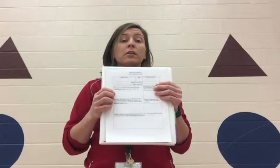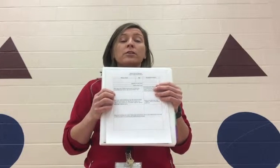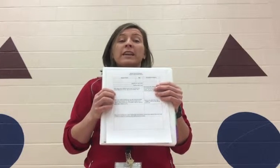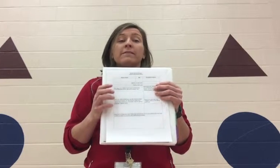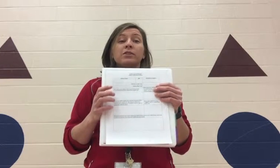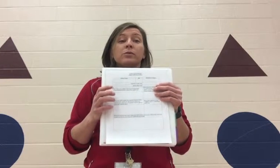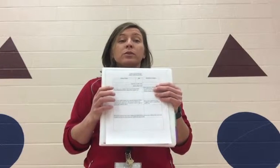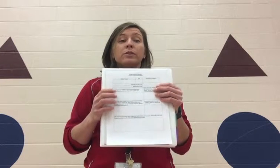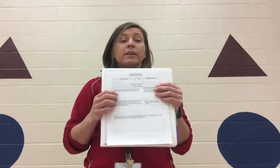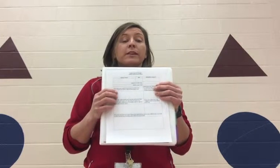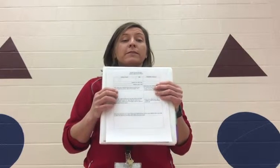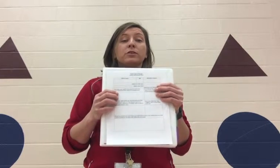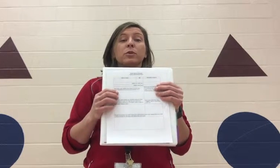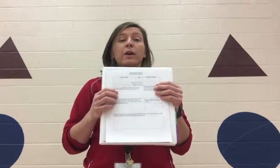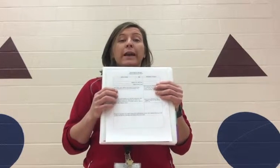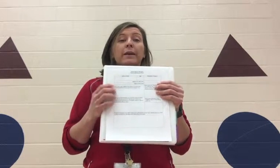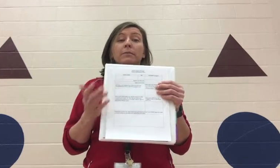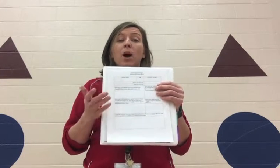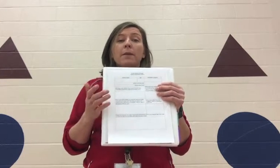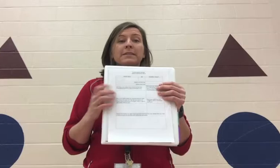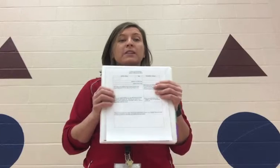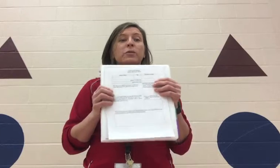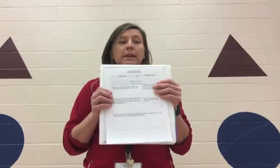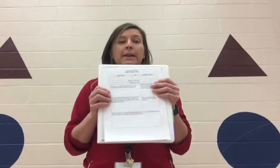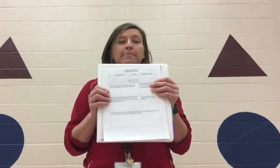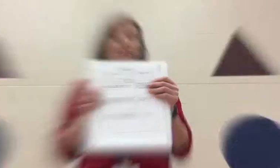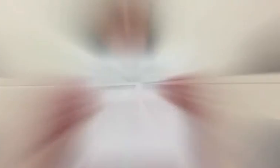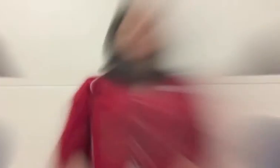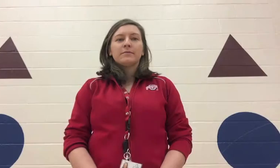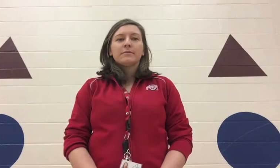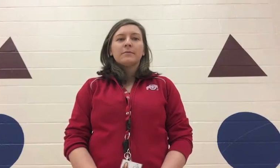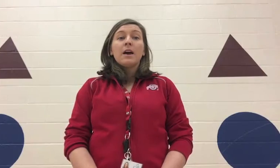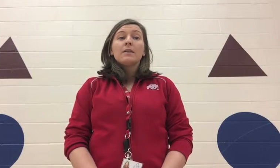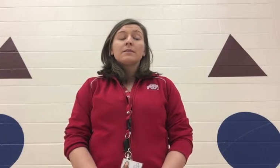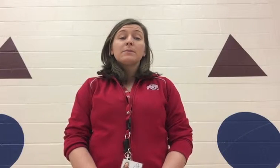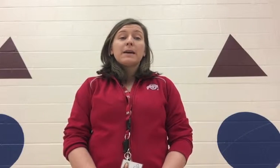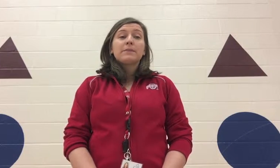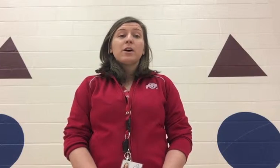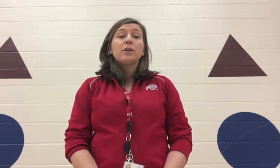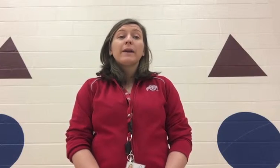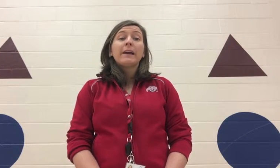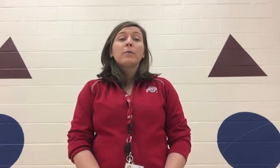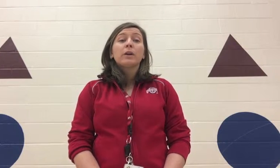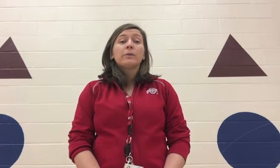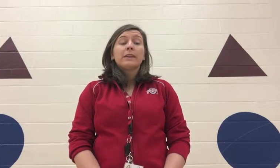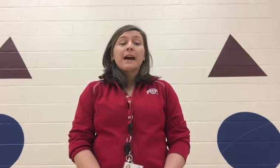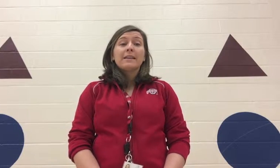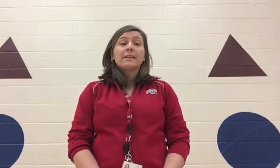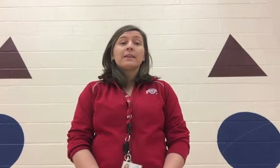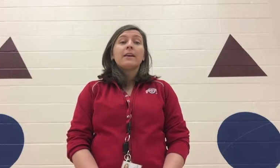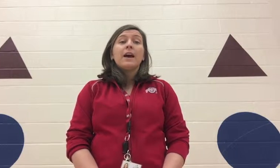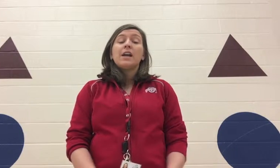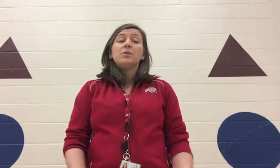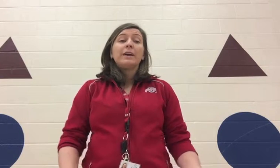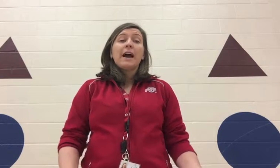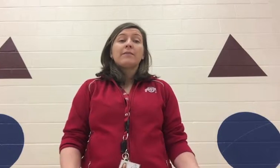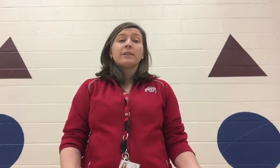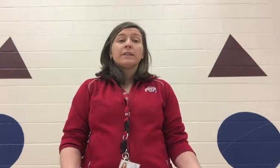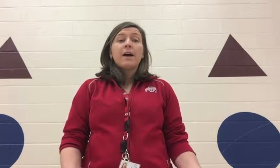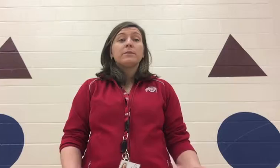like visual, do they need visual, and prompts, that sort of thing. Sometimes though, you might end up working with an athlete and you may not have enough time to